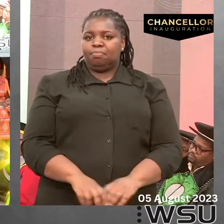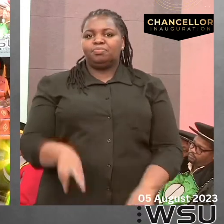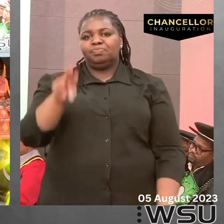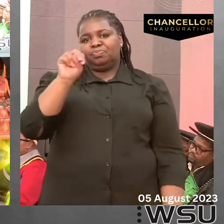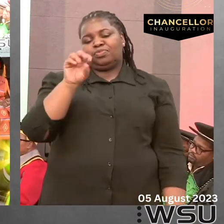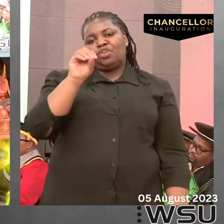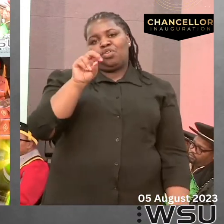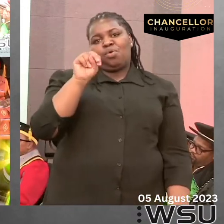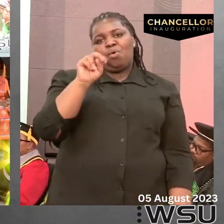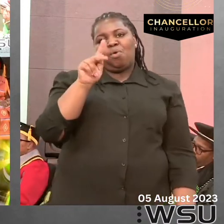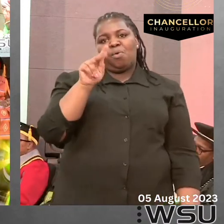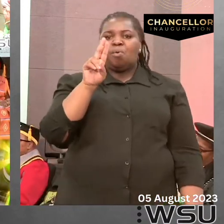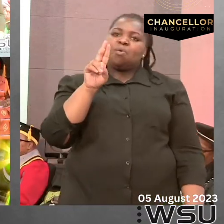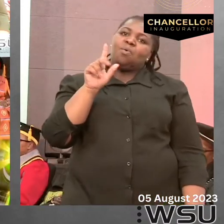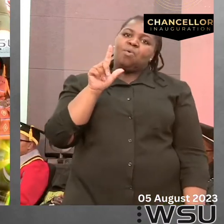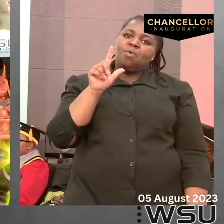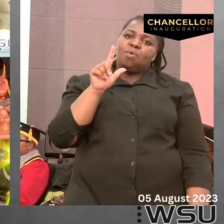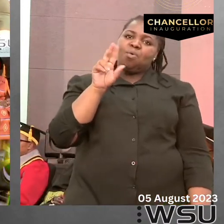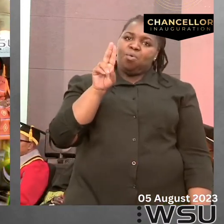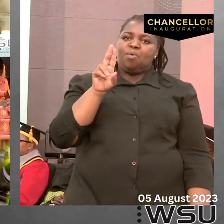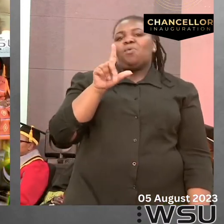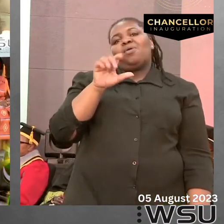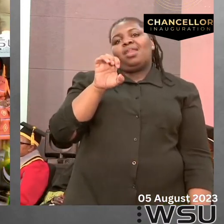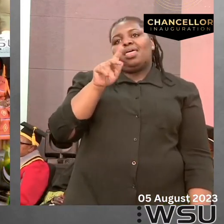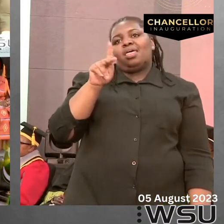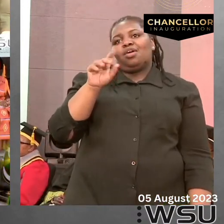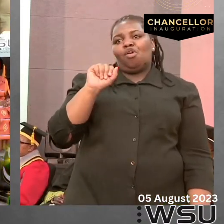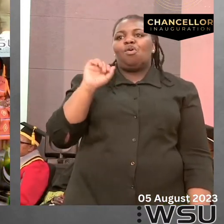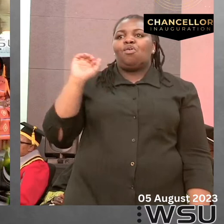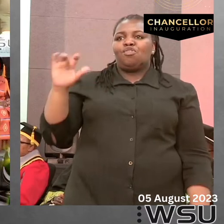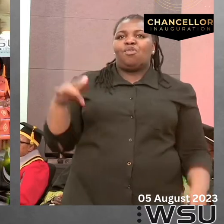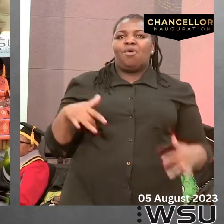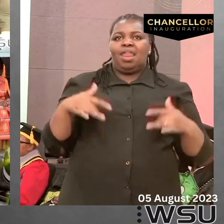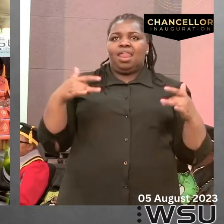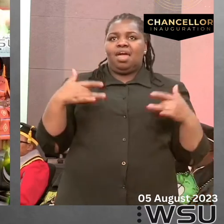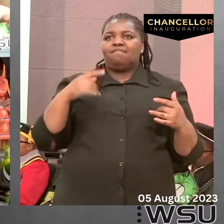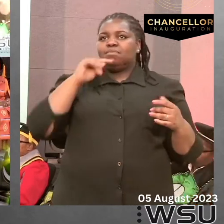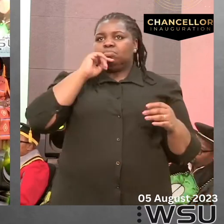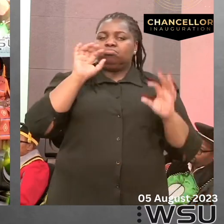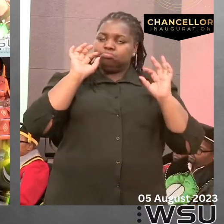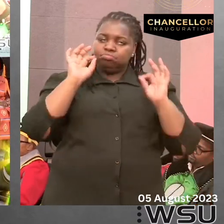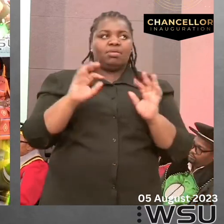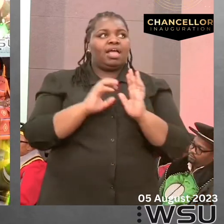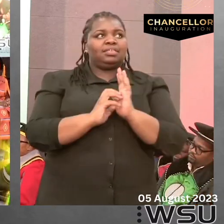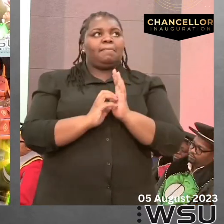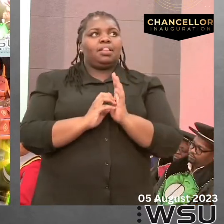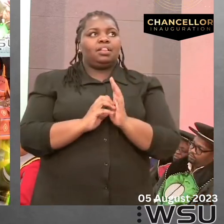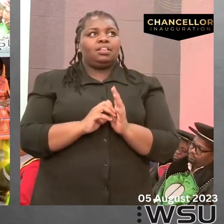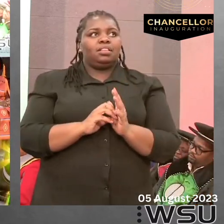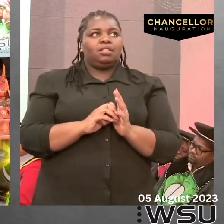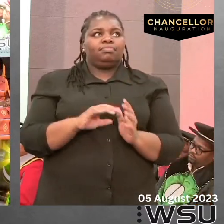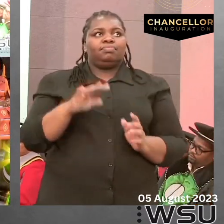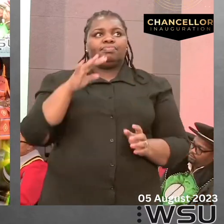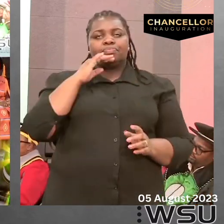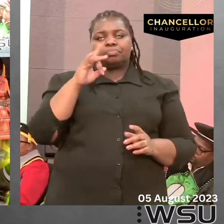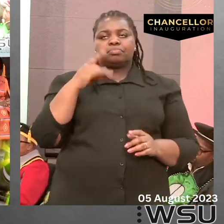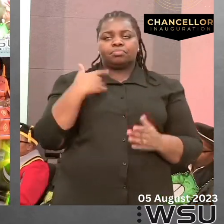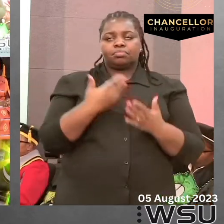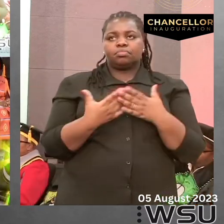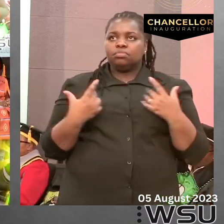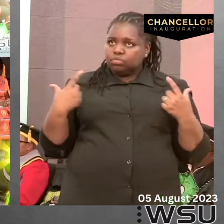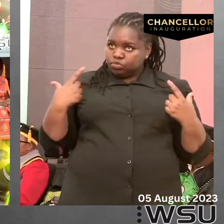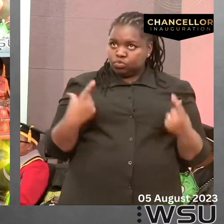Nonkululeko, your life is really serves as a good example of tenacity,